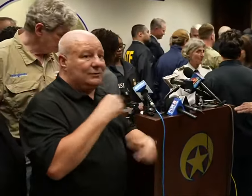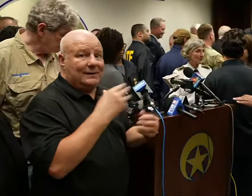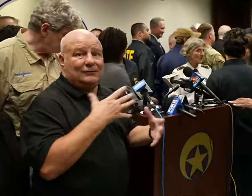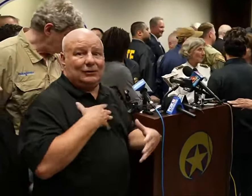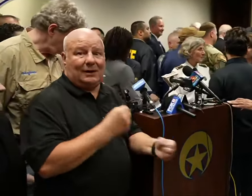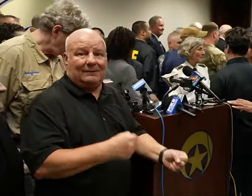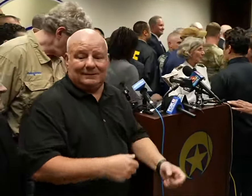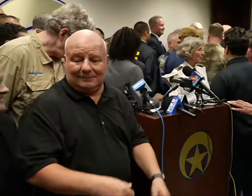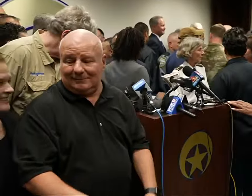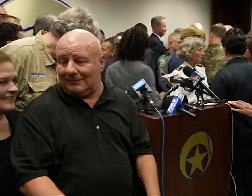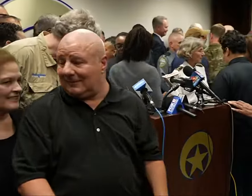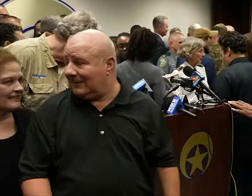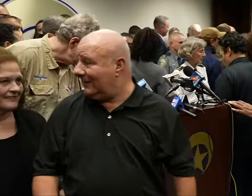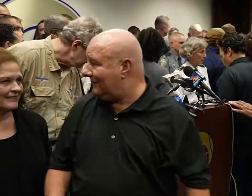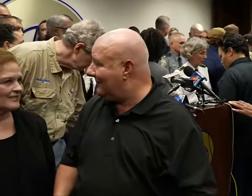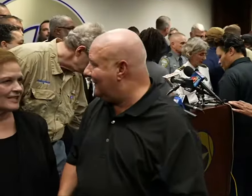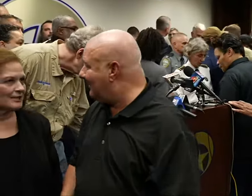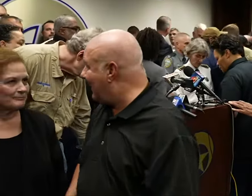bodyguard.